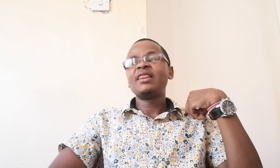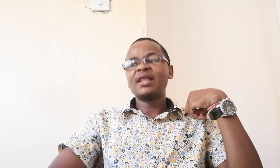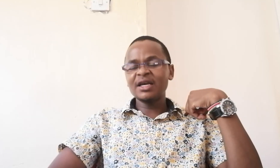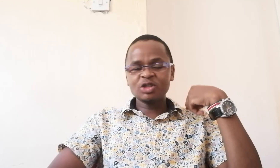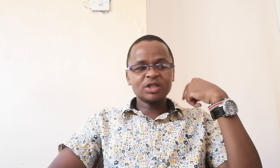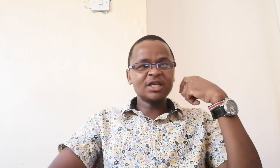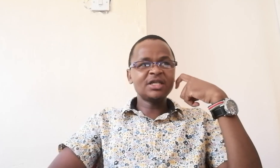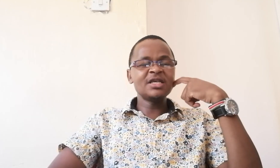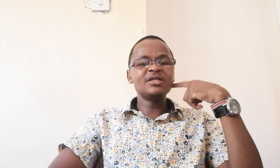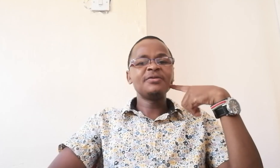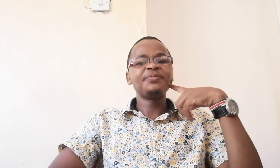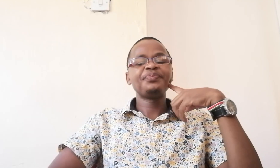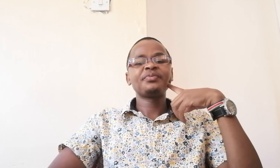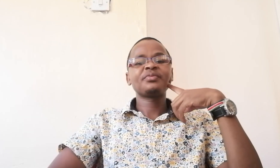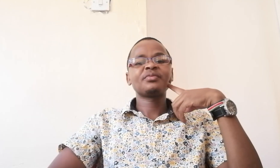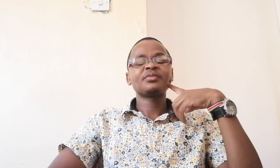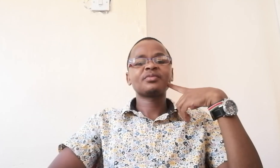The last sentence,